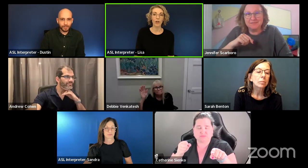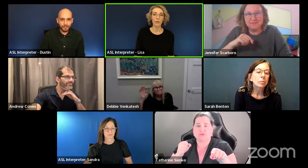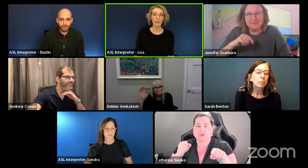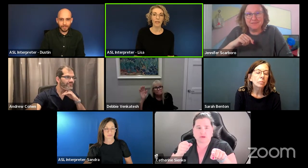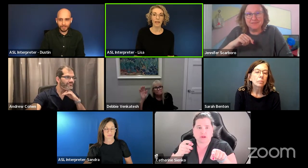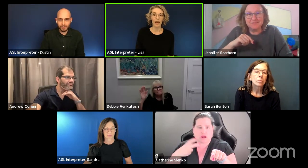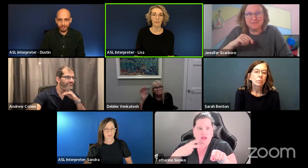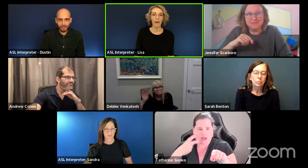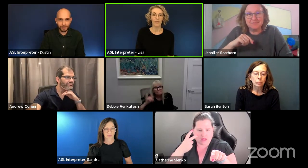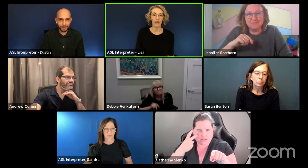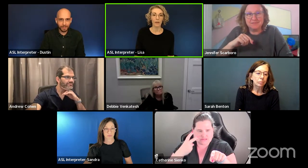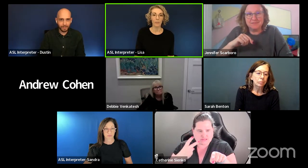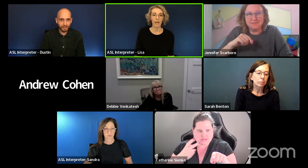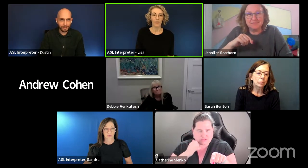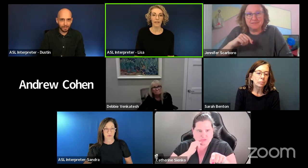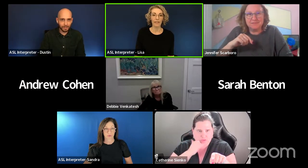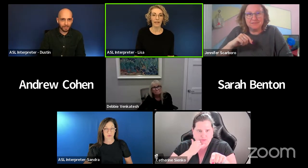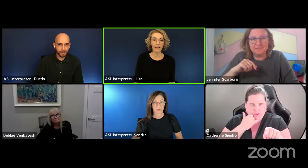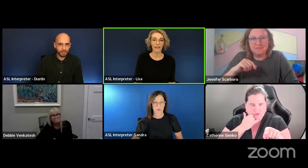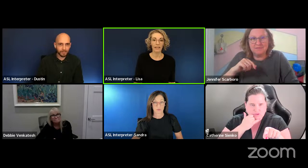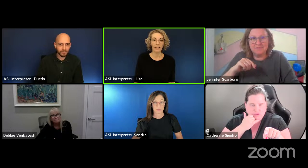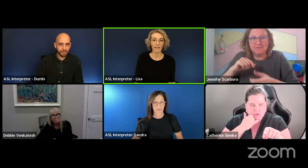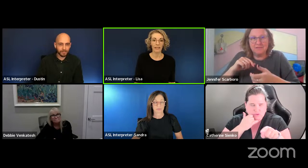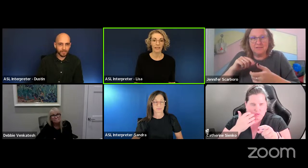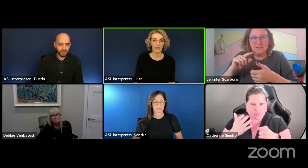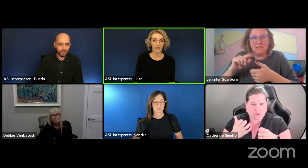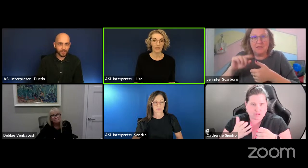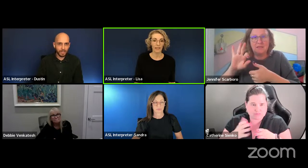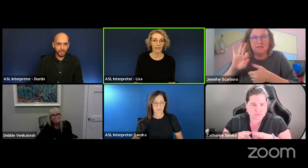Commissioner Scarborough saying I am not available on that day.